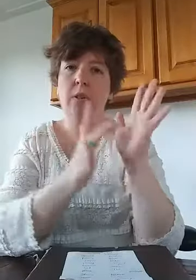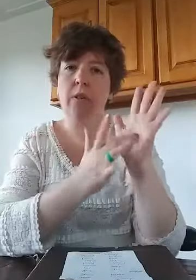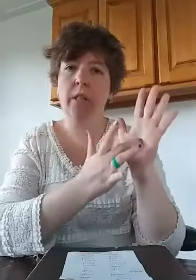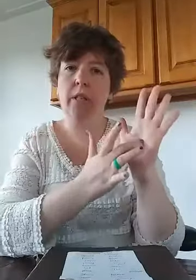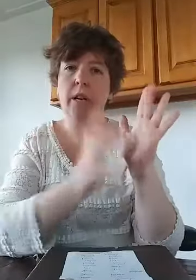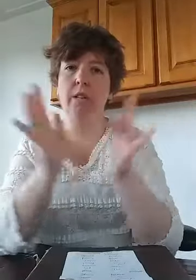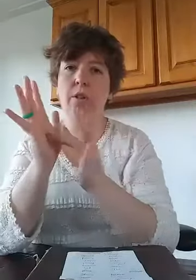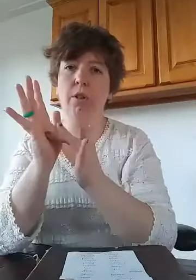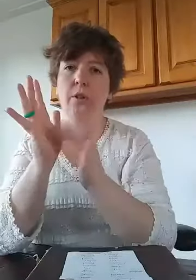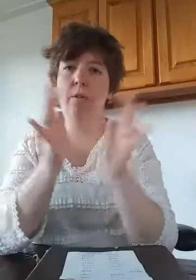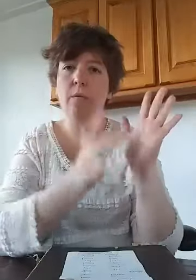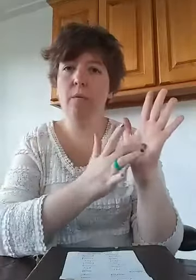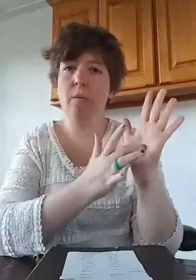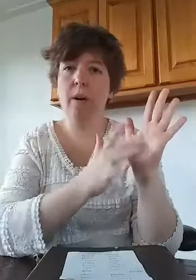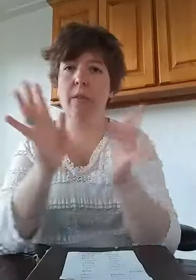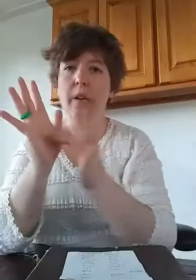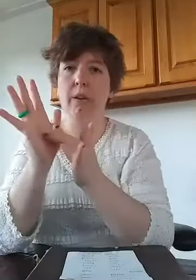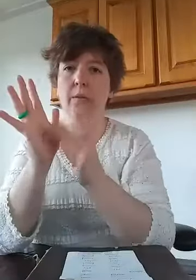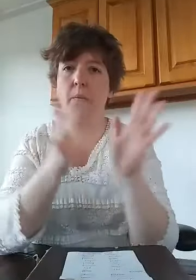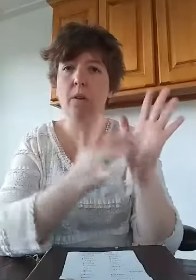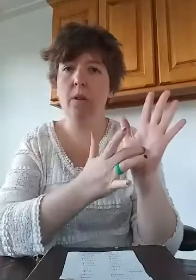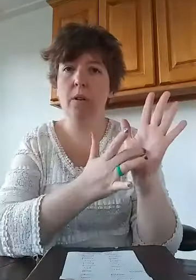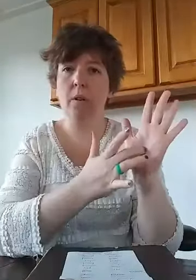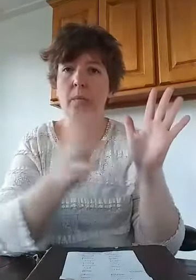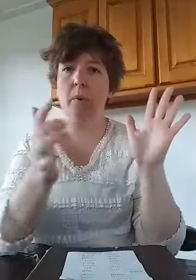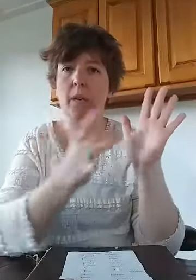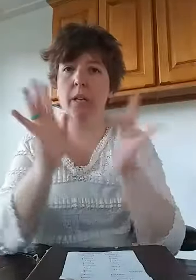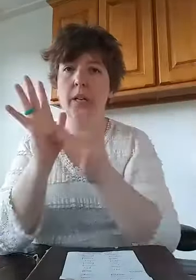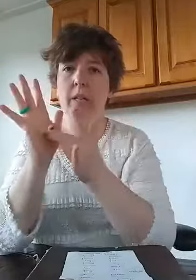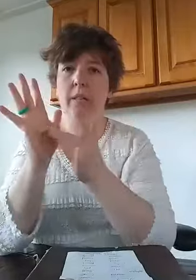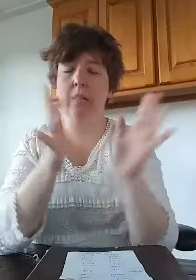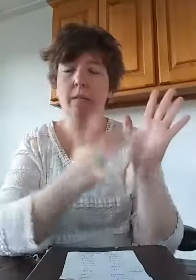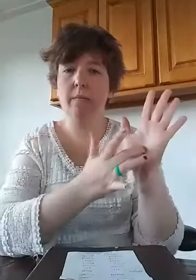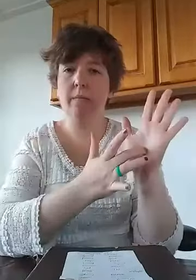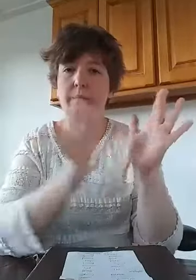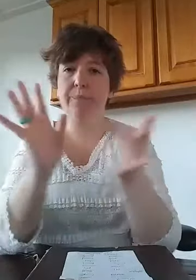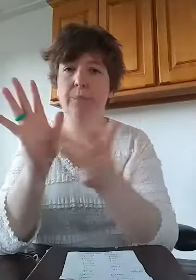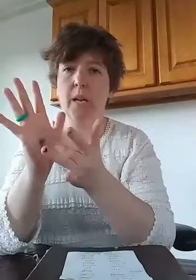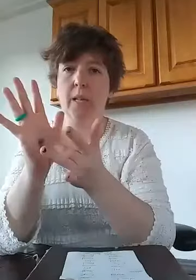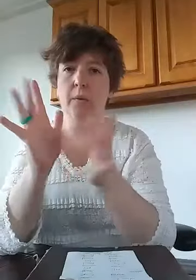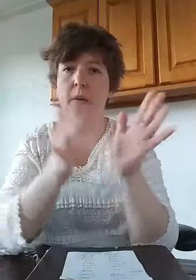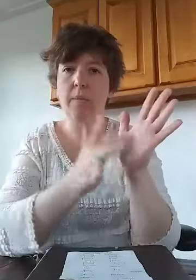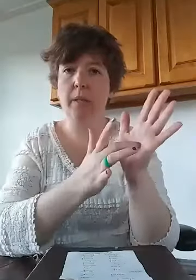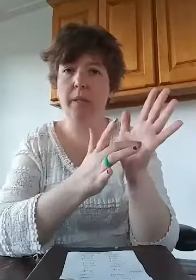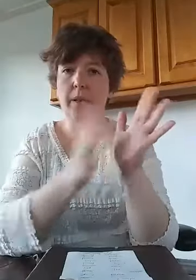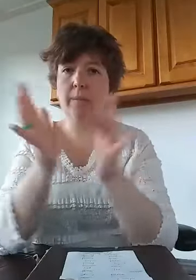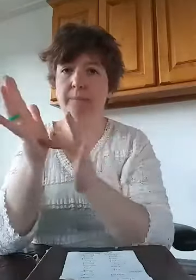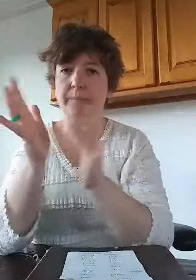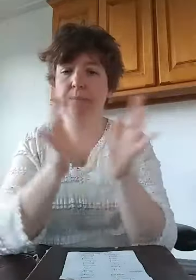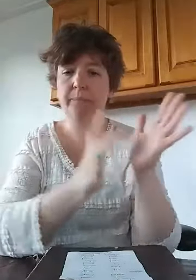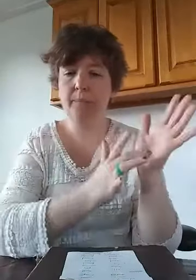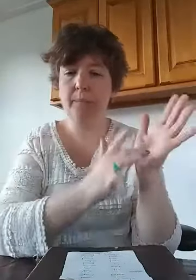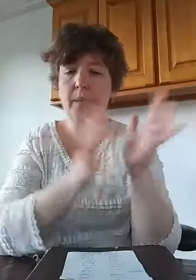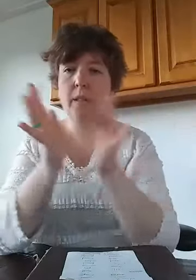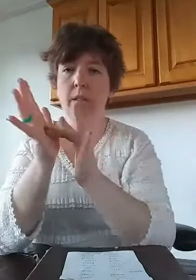to touch where the nails were put in, and his hands were empty there. So